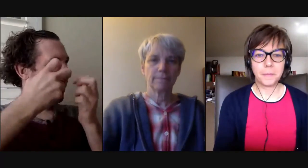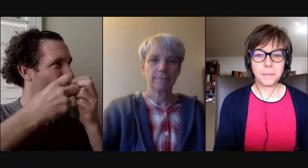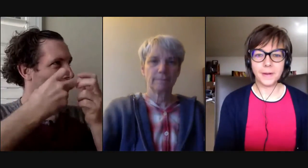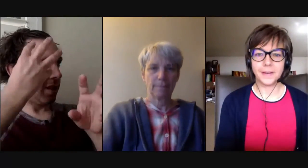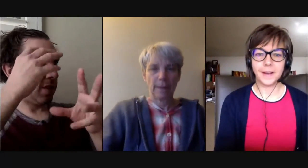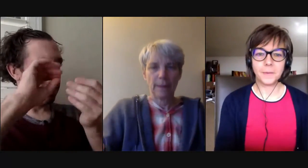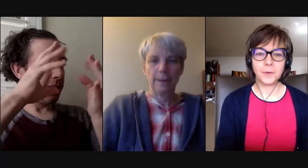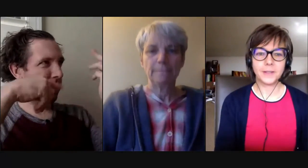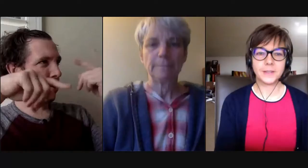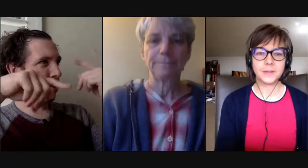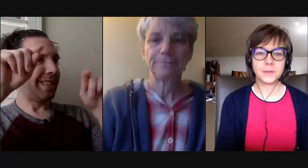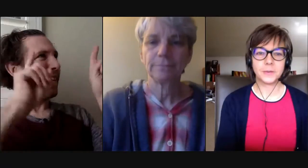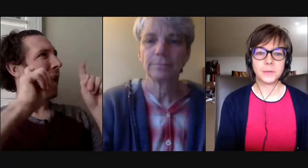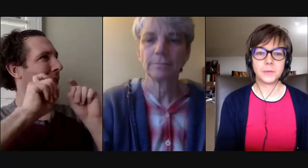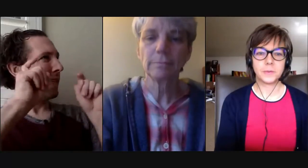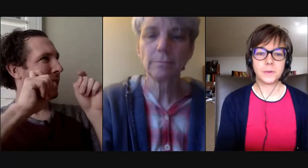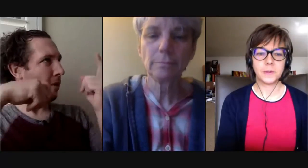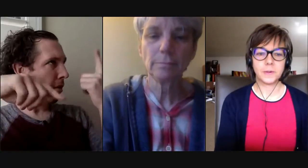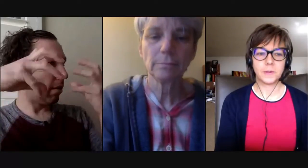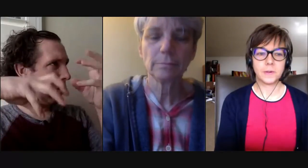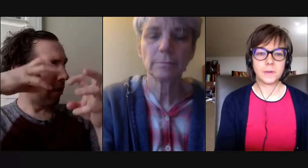But I'm going to